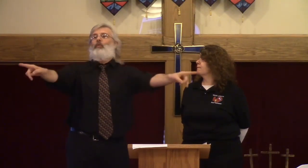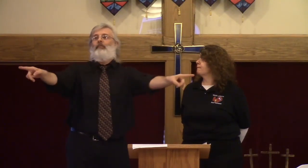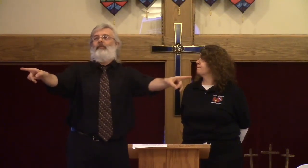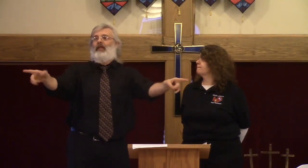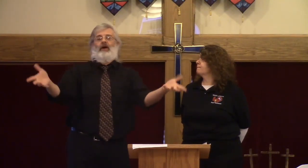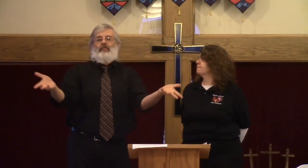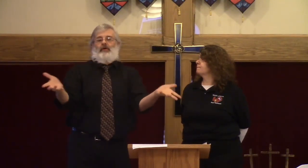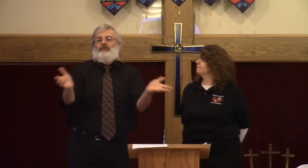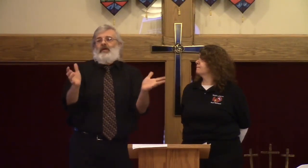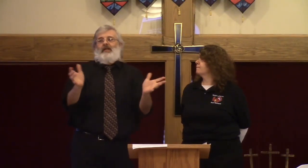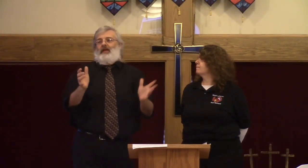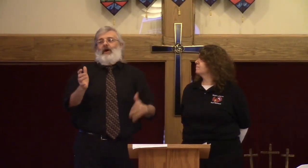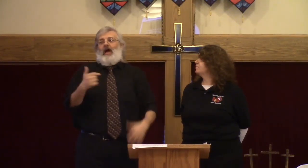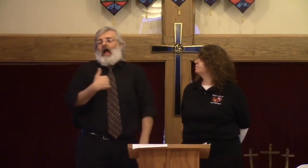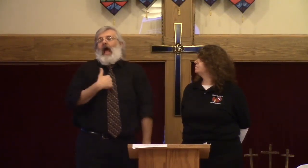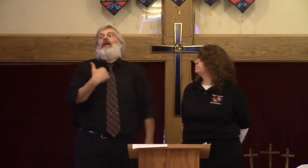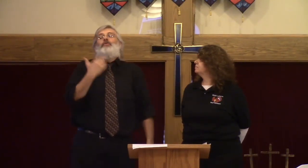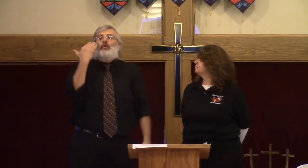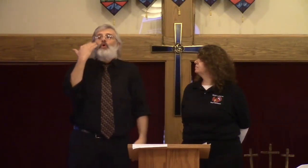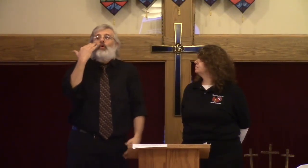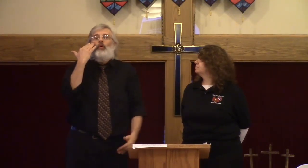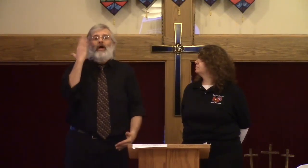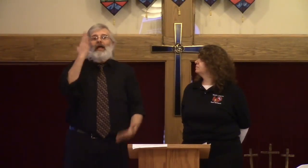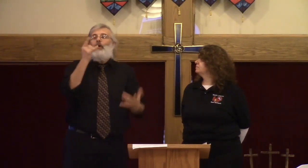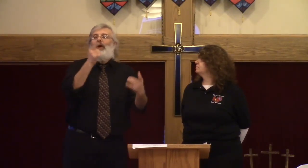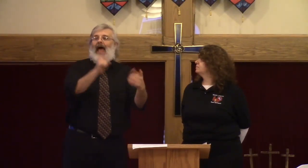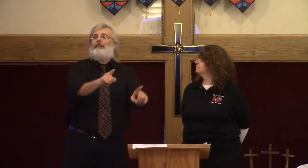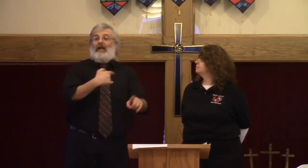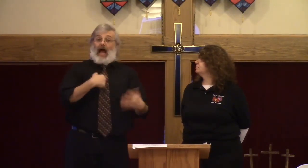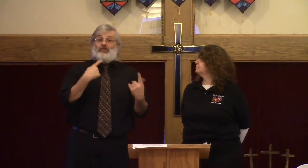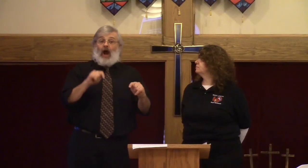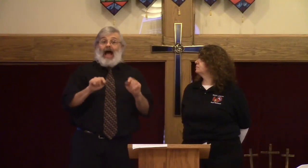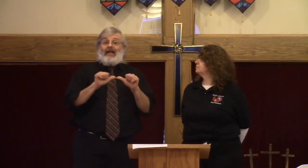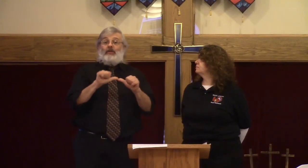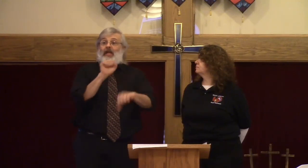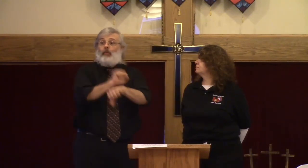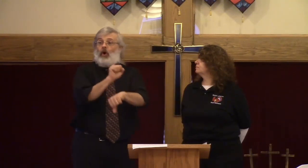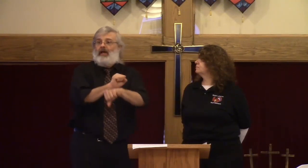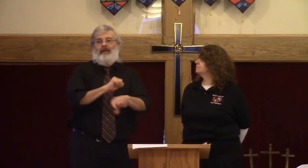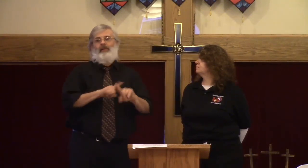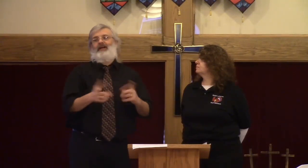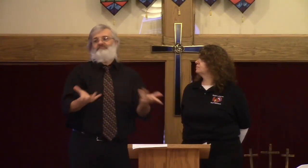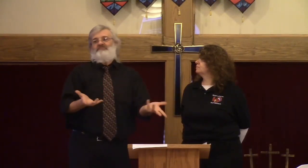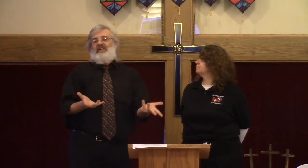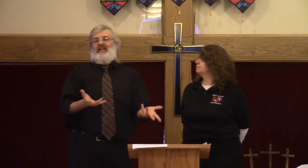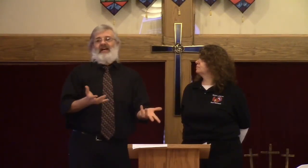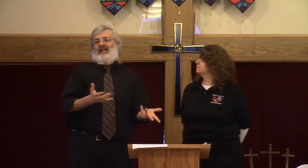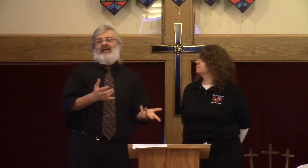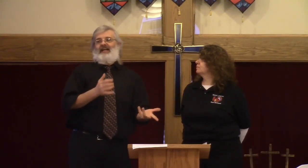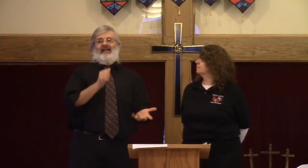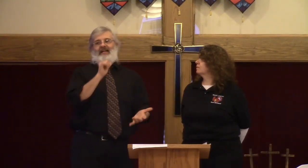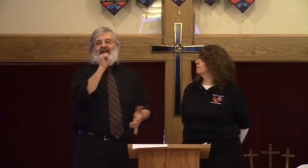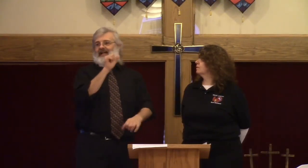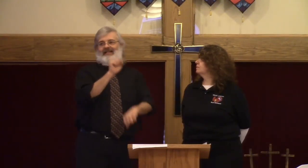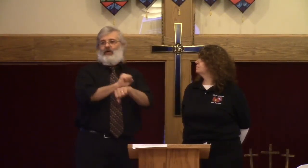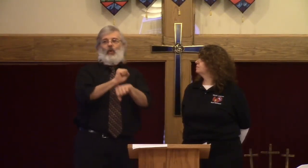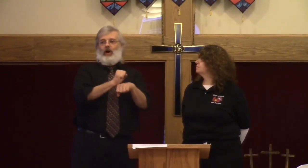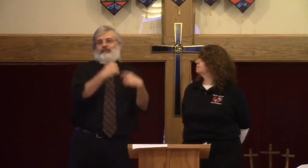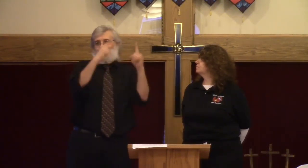boom. I knew it would happen. I tried to keep working, but it didn't work. And